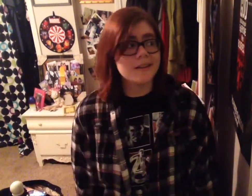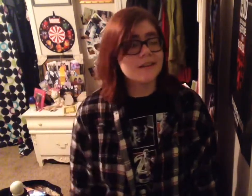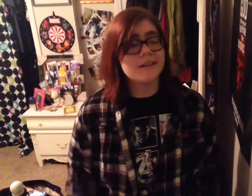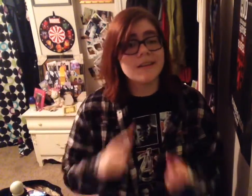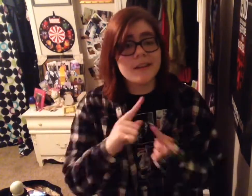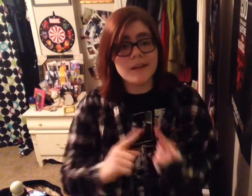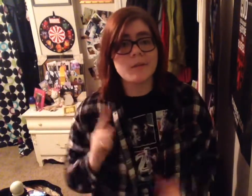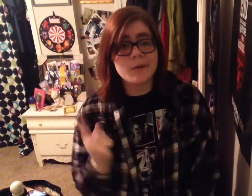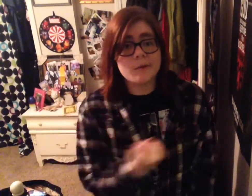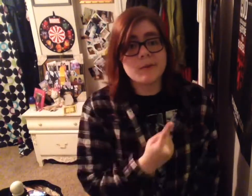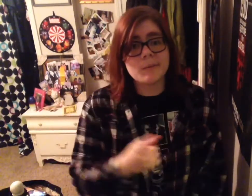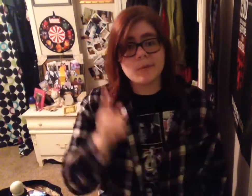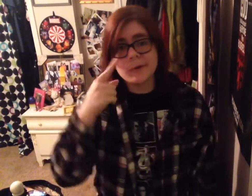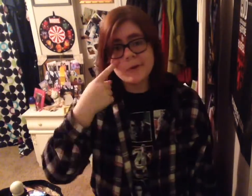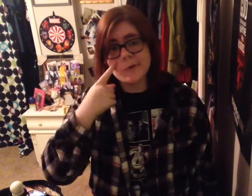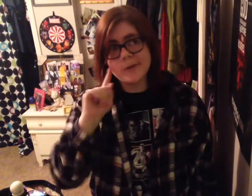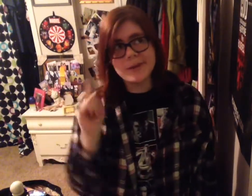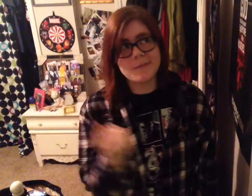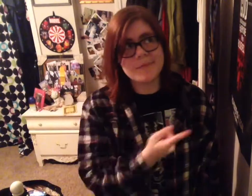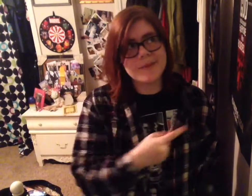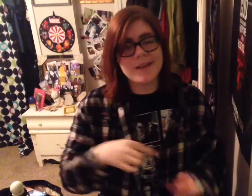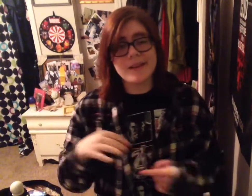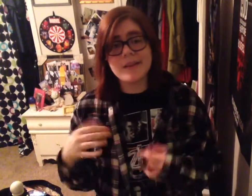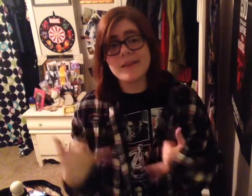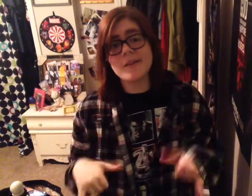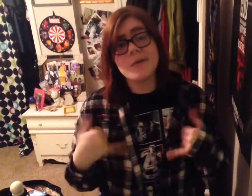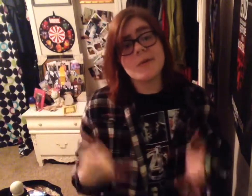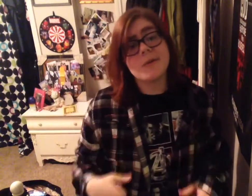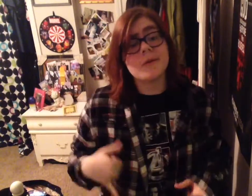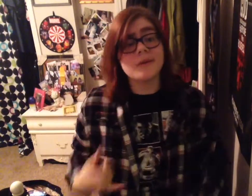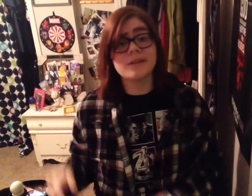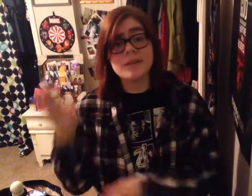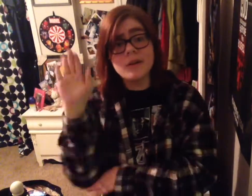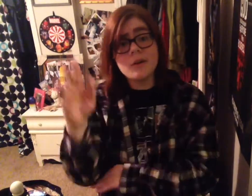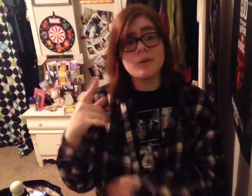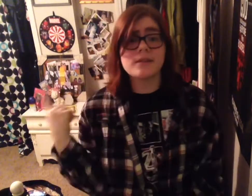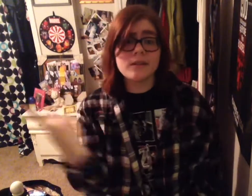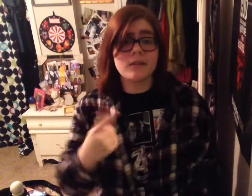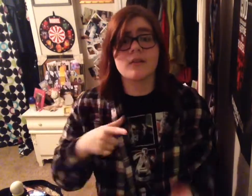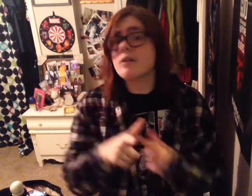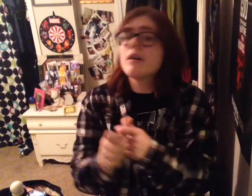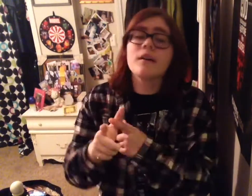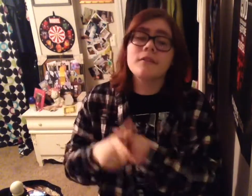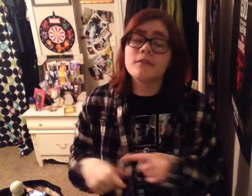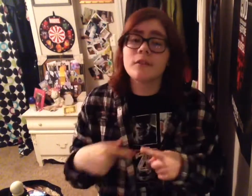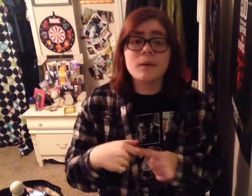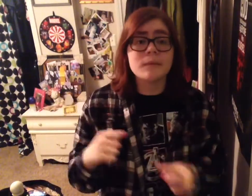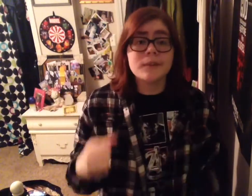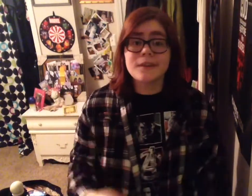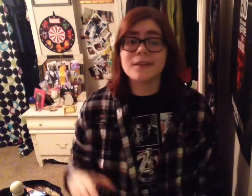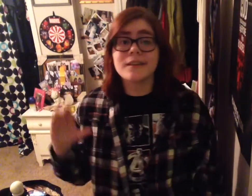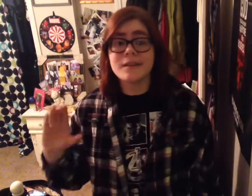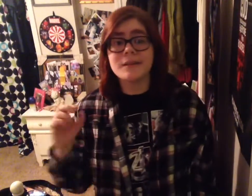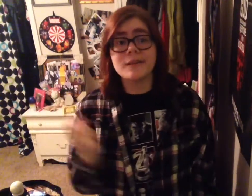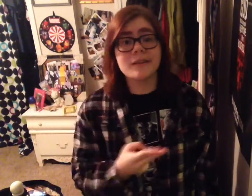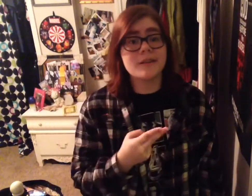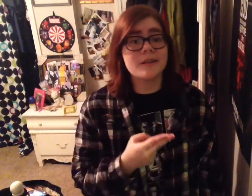And when we're bored we play in the woods Always on the run from Captain Hook